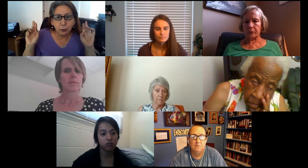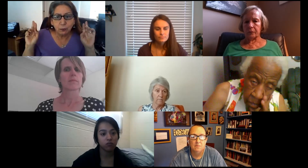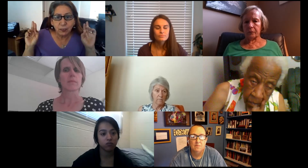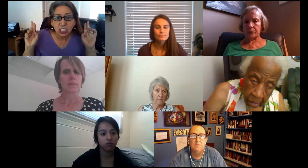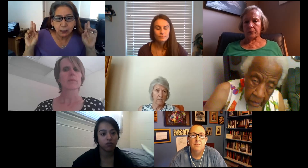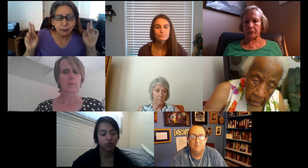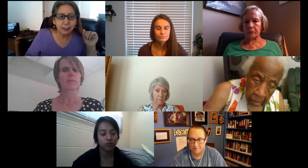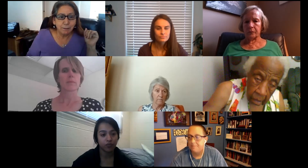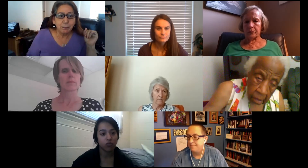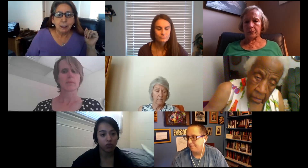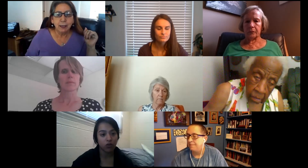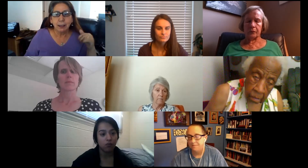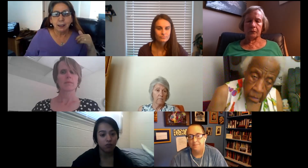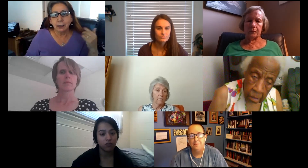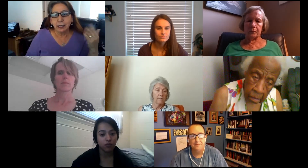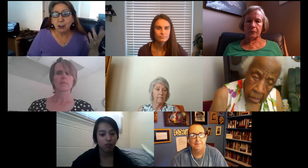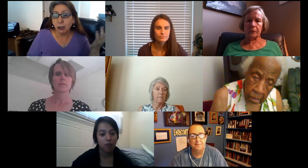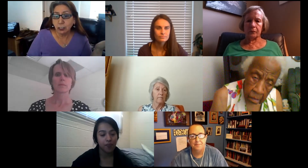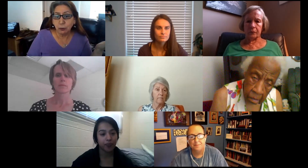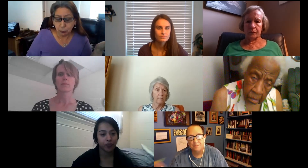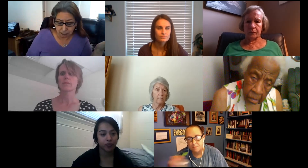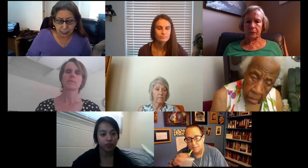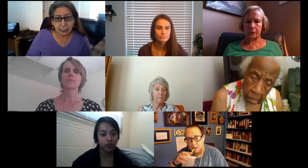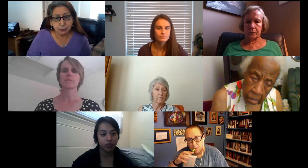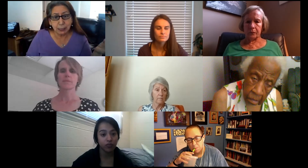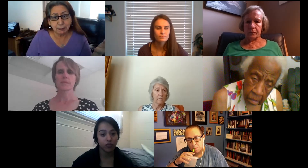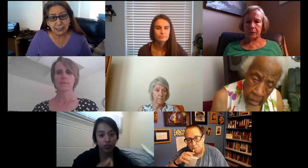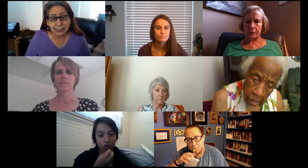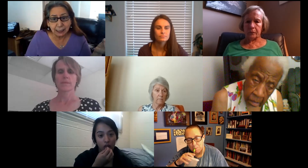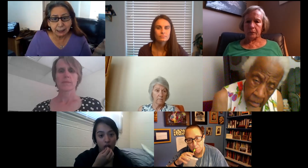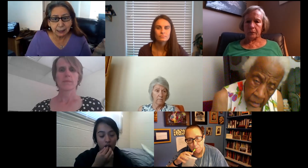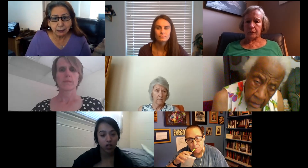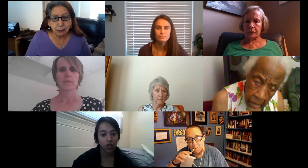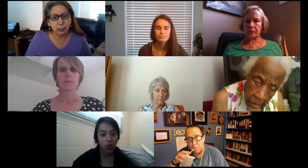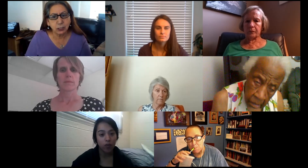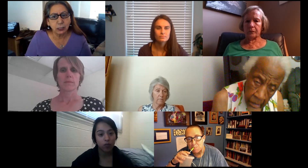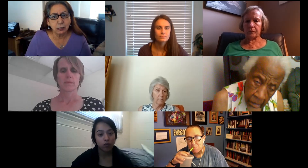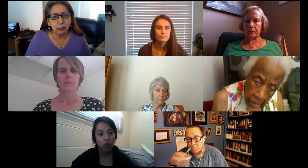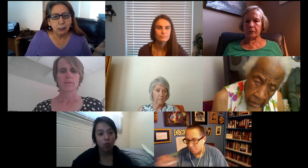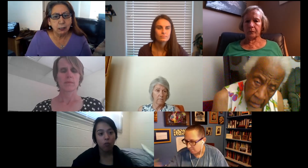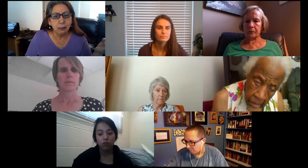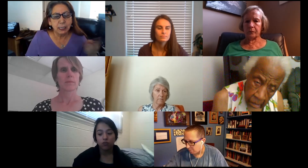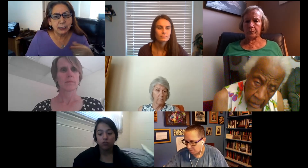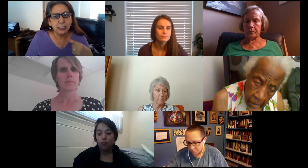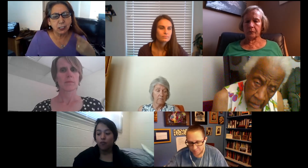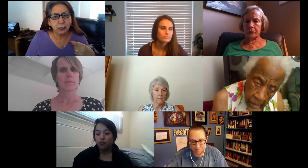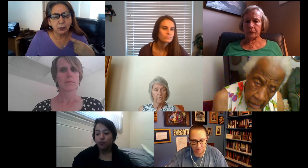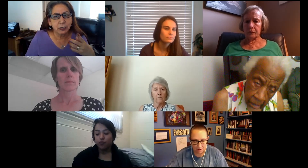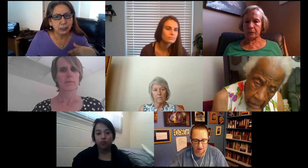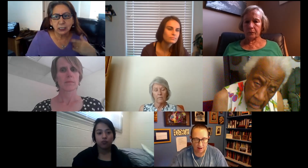peripheral vision. And then hard of hearing would be my husband and my son. Well, actually, my son is hard of hearing because since he